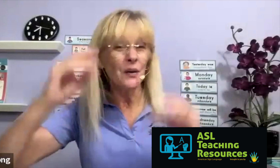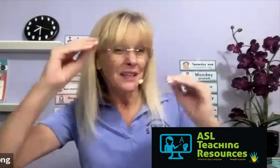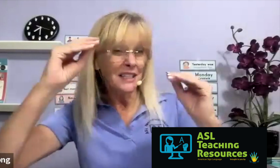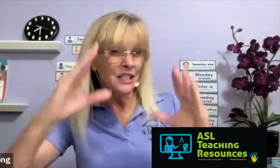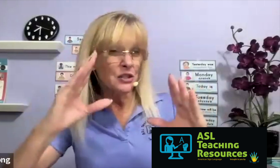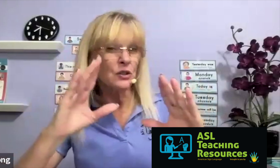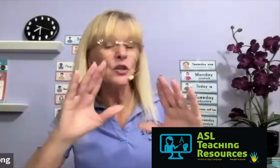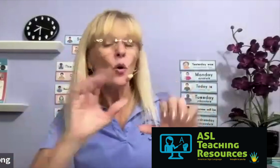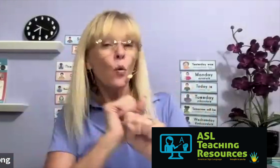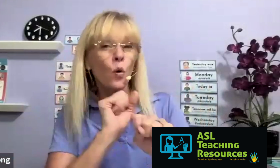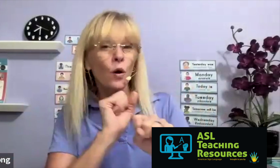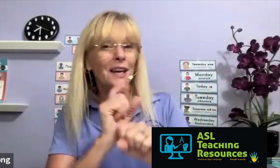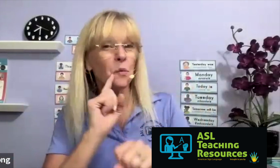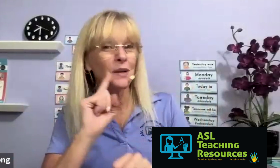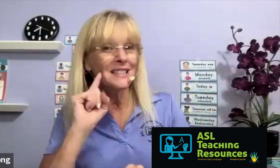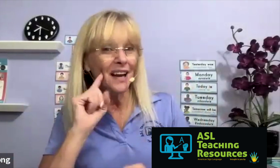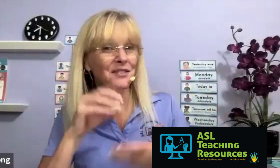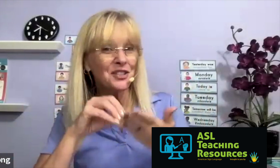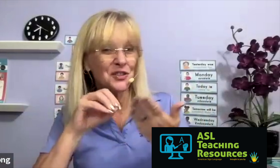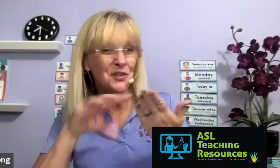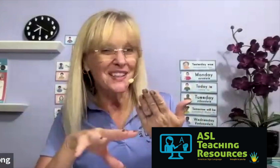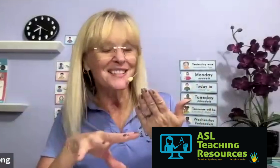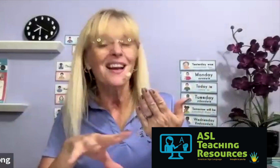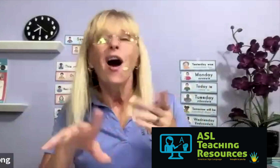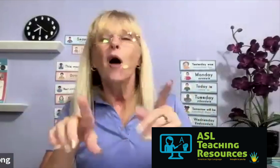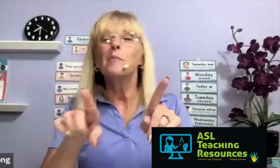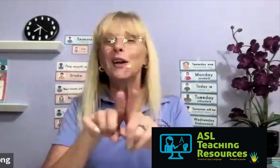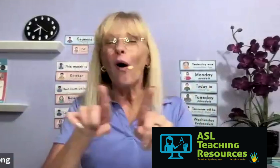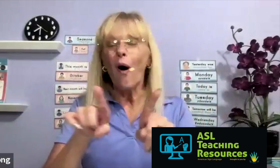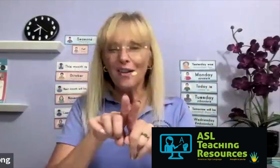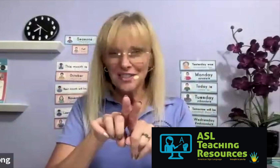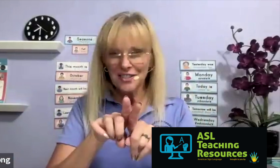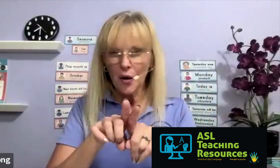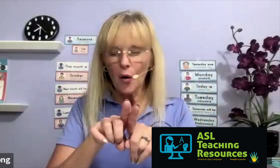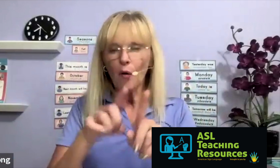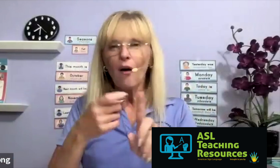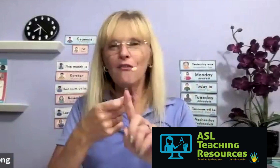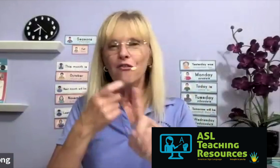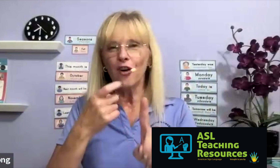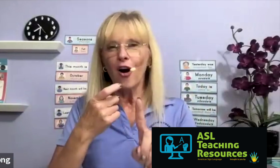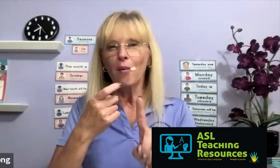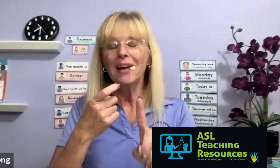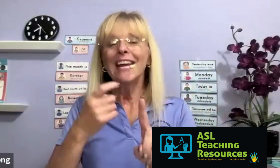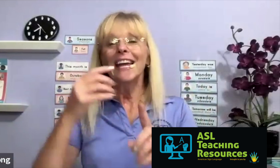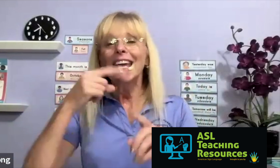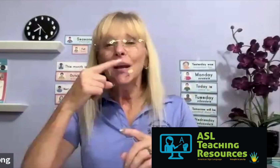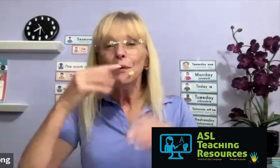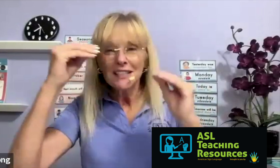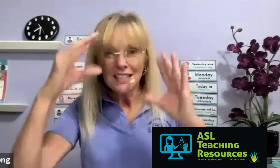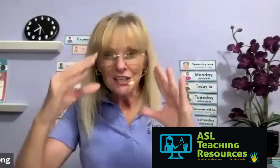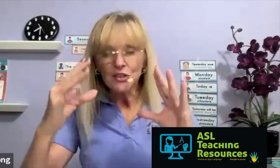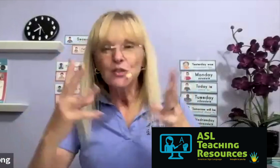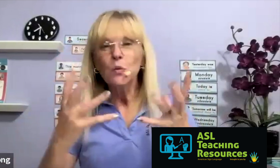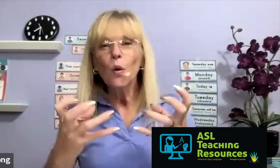hearing teachers working with deaf students, but also from hearing teachers wanting